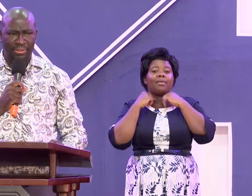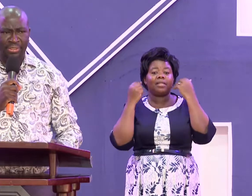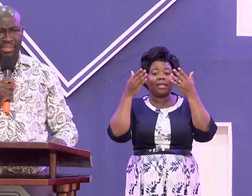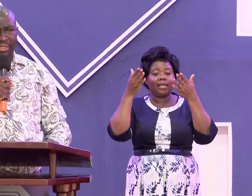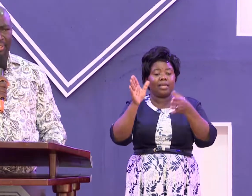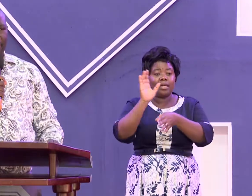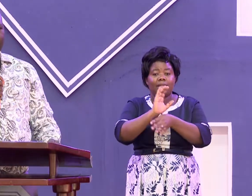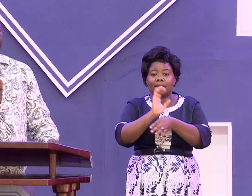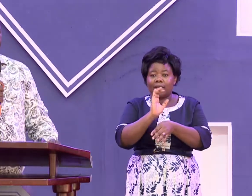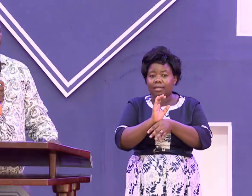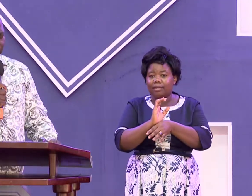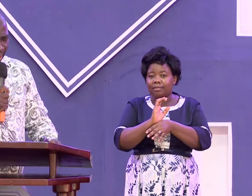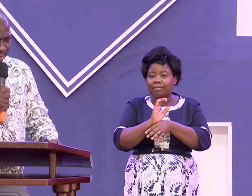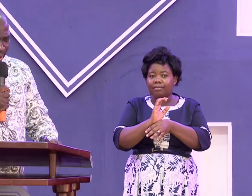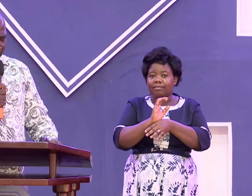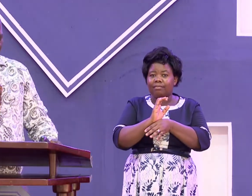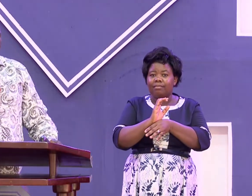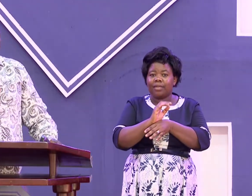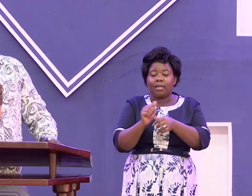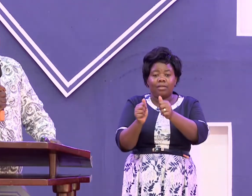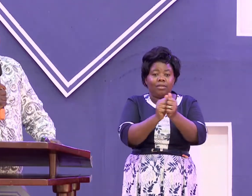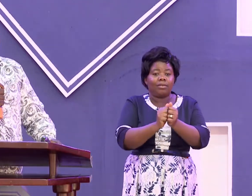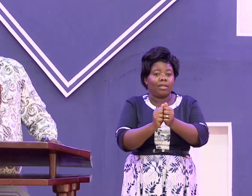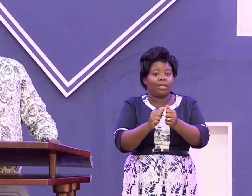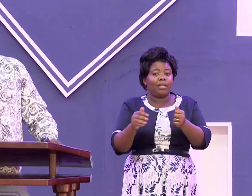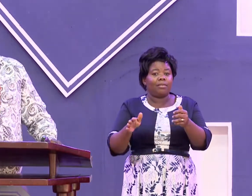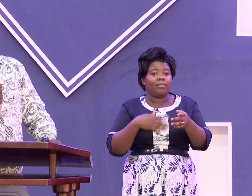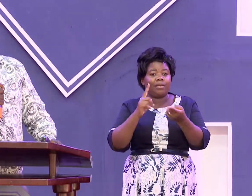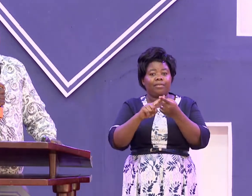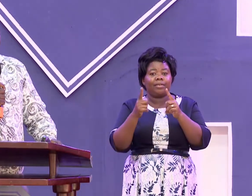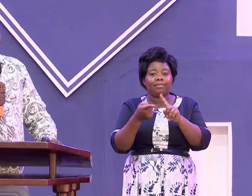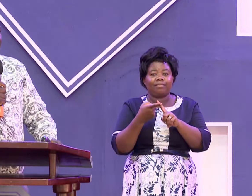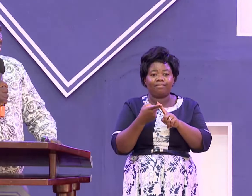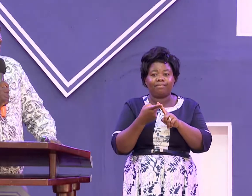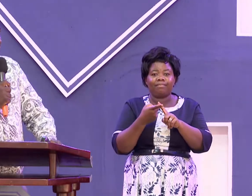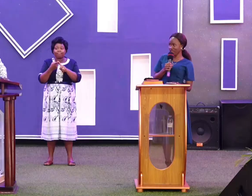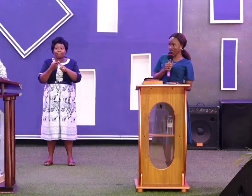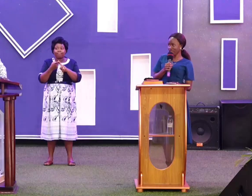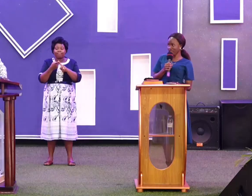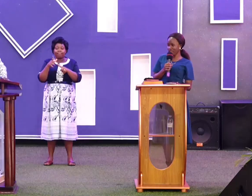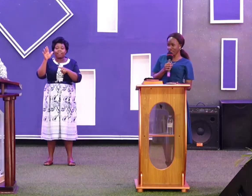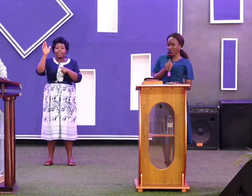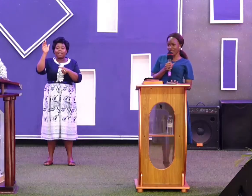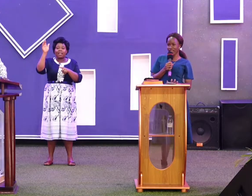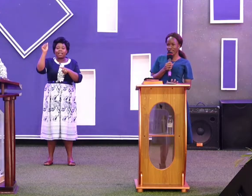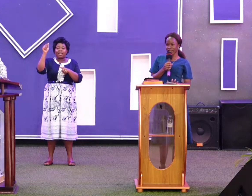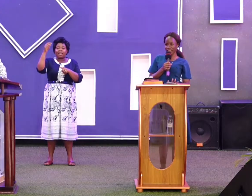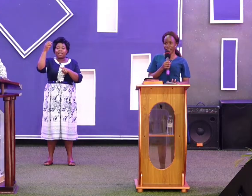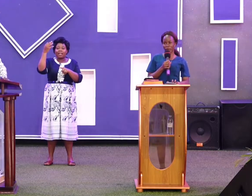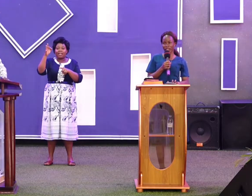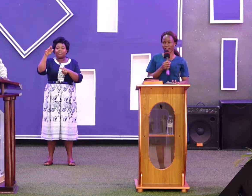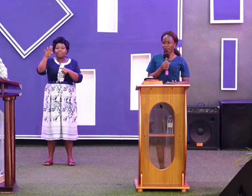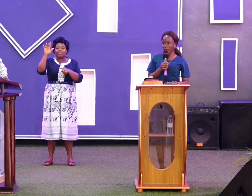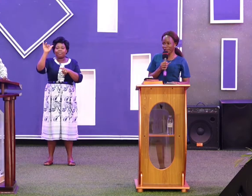I'm pastored in this house. Ndi wamu ne mukwano gwange. I'm together with my friend. Afua. Kagoya.